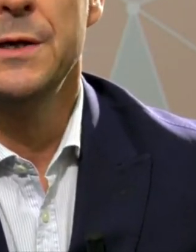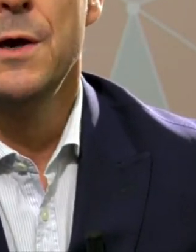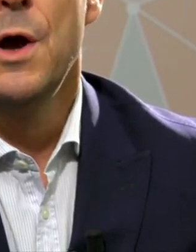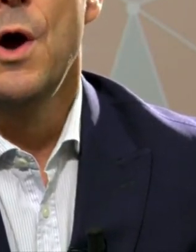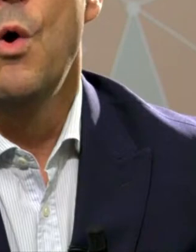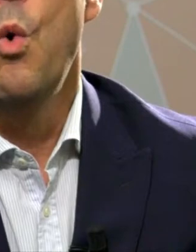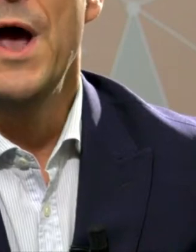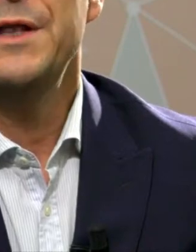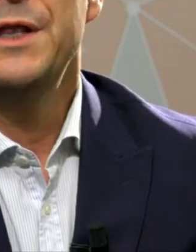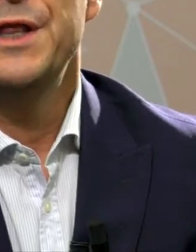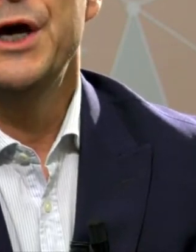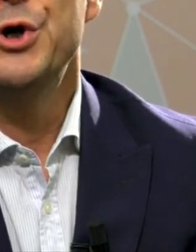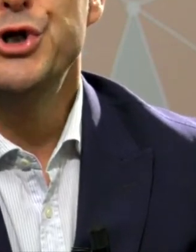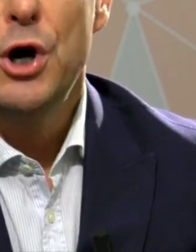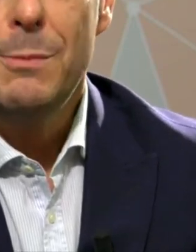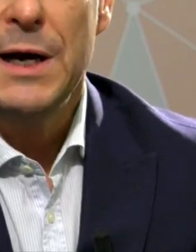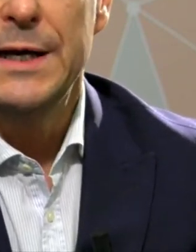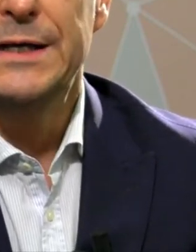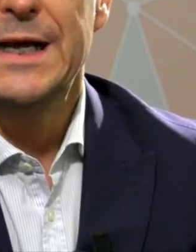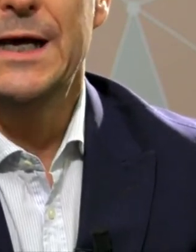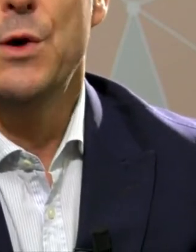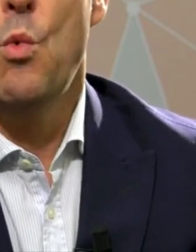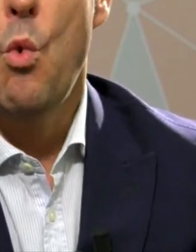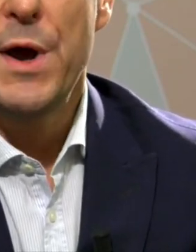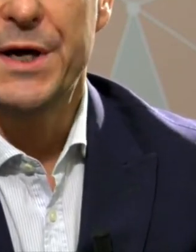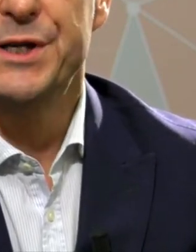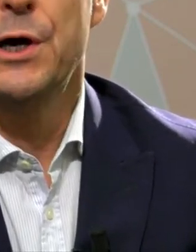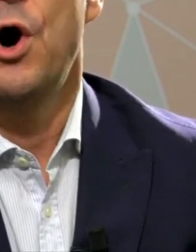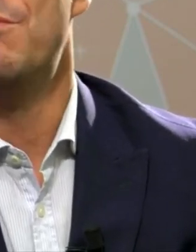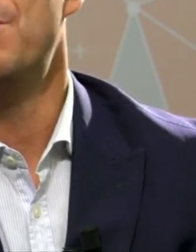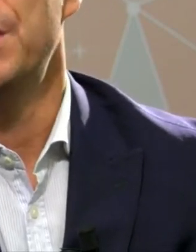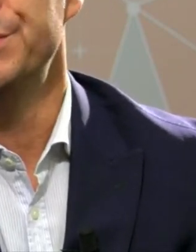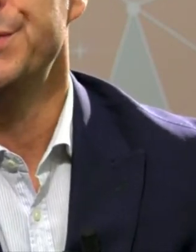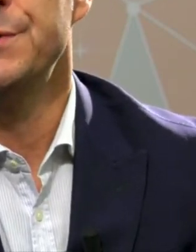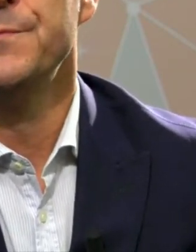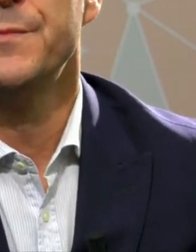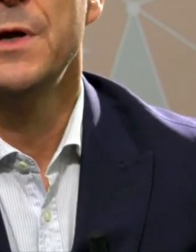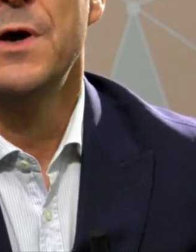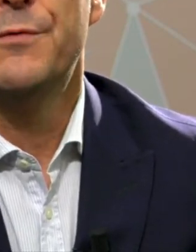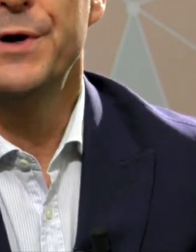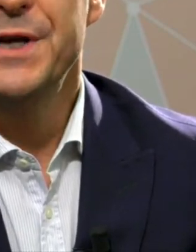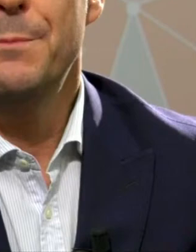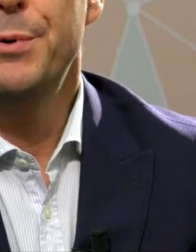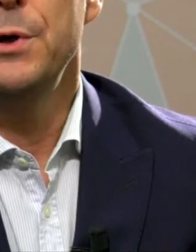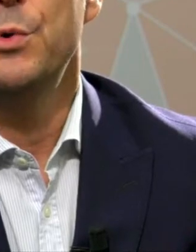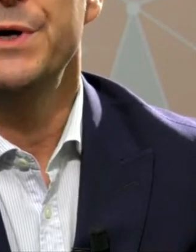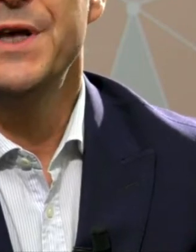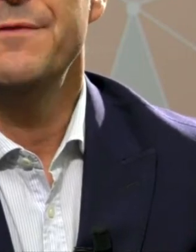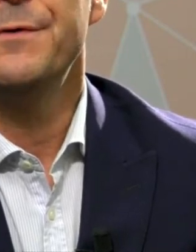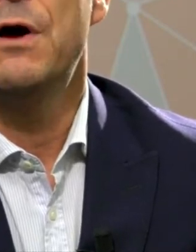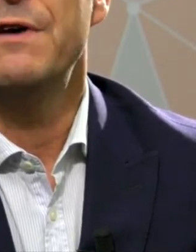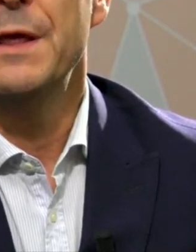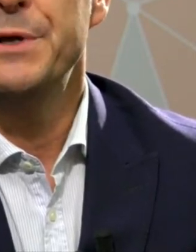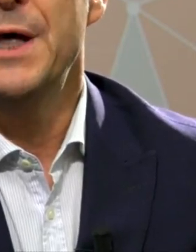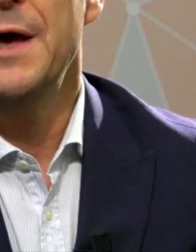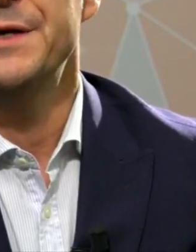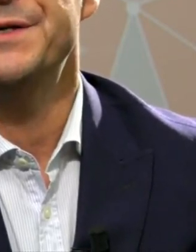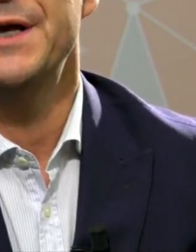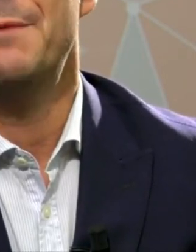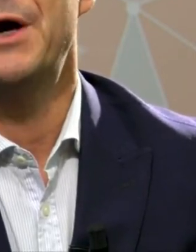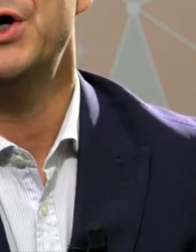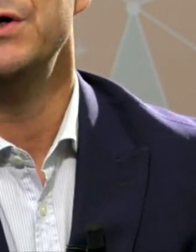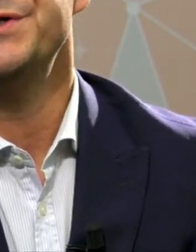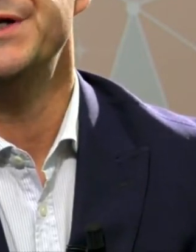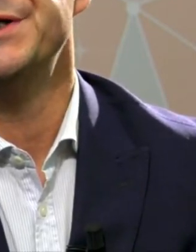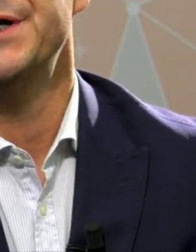days when they would normally take weeks or months. For example, it was just covered at the others